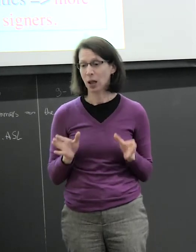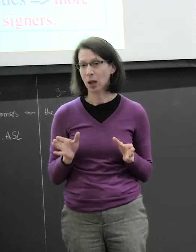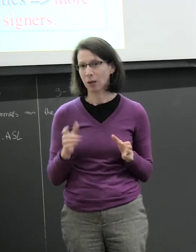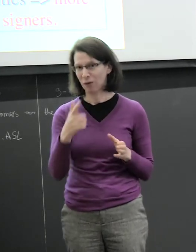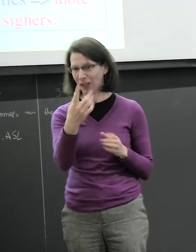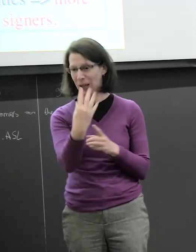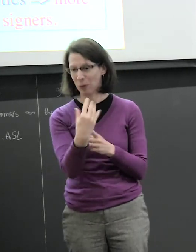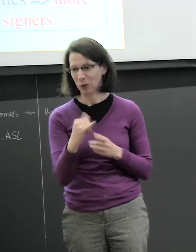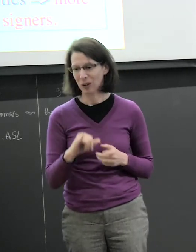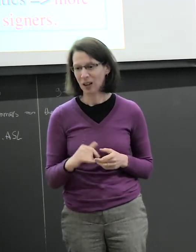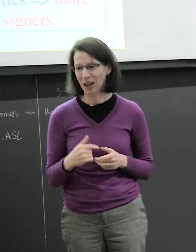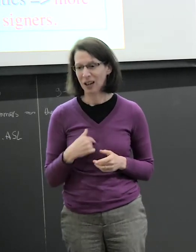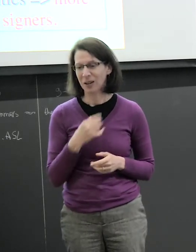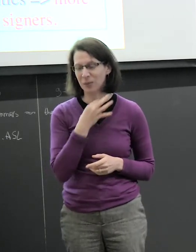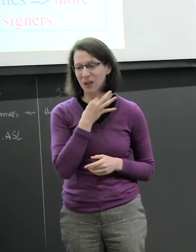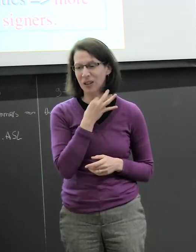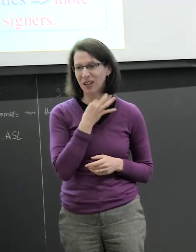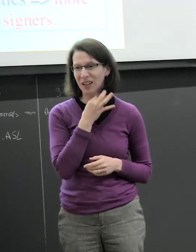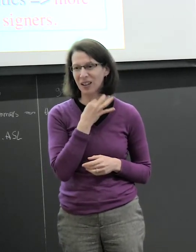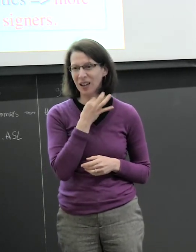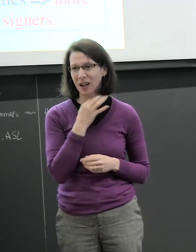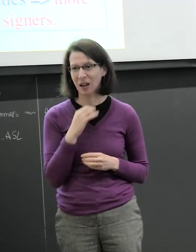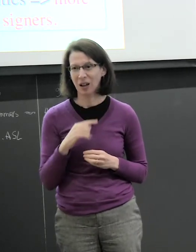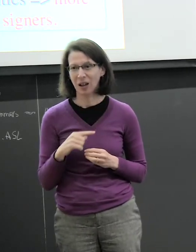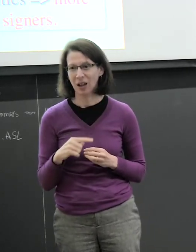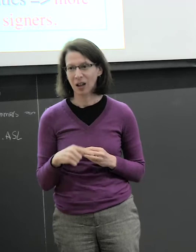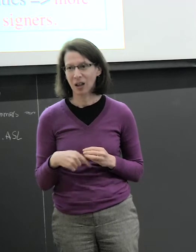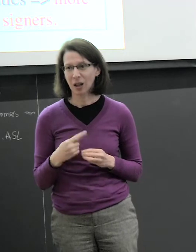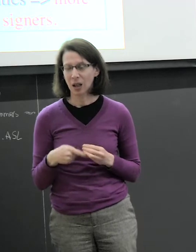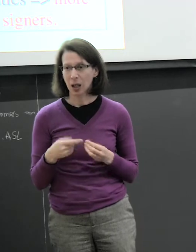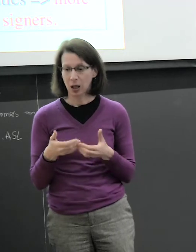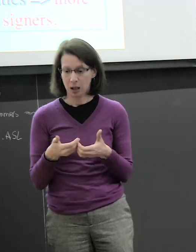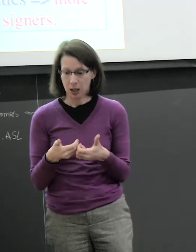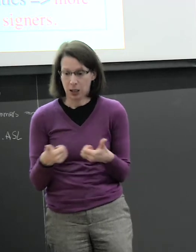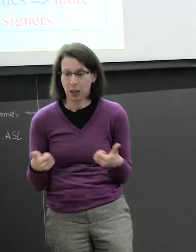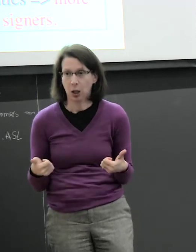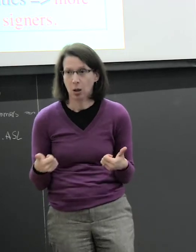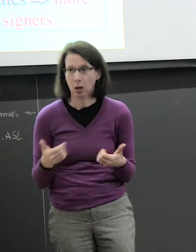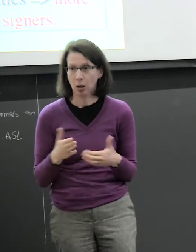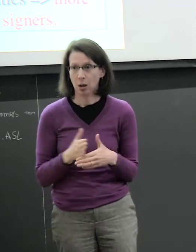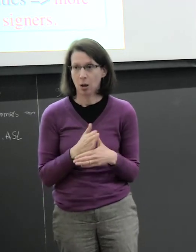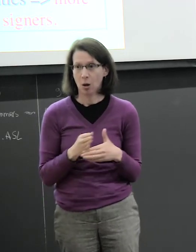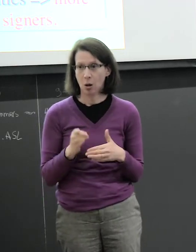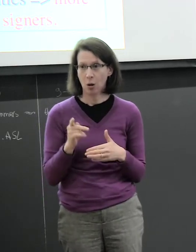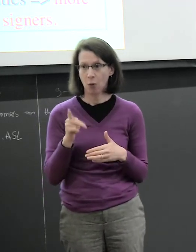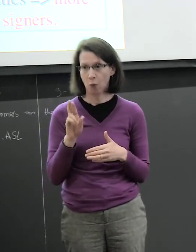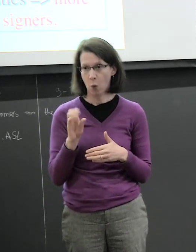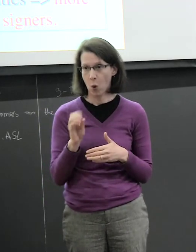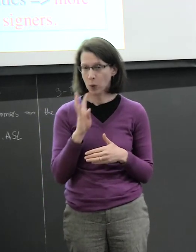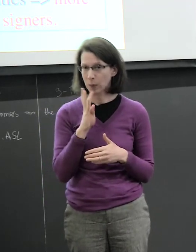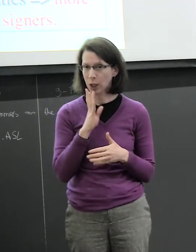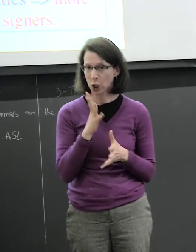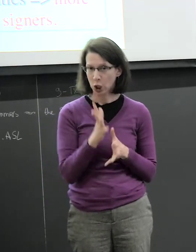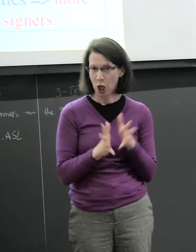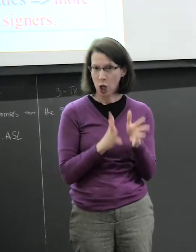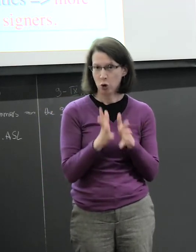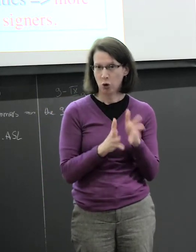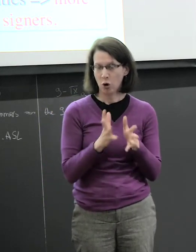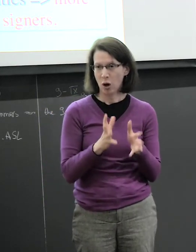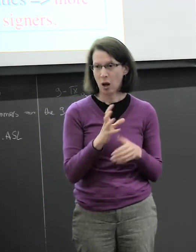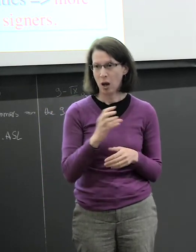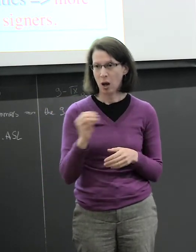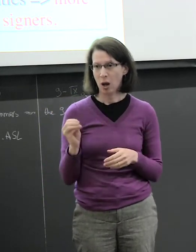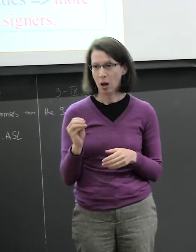I'm curious about the line of distinction between pro-speech gestures